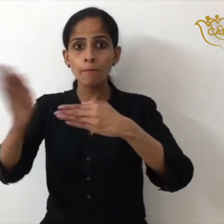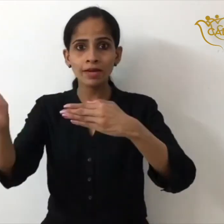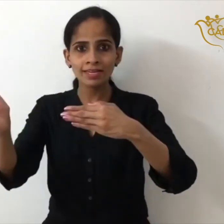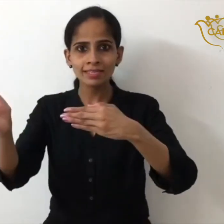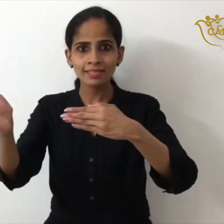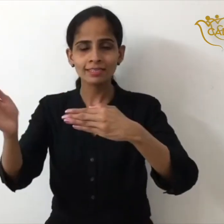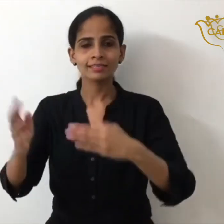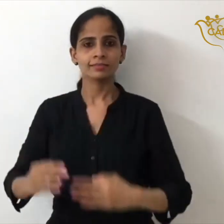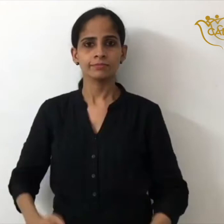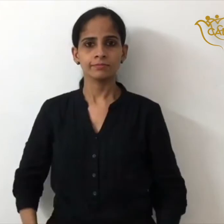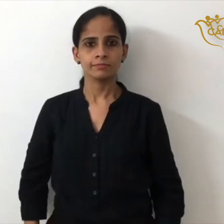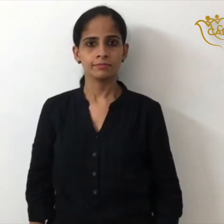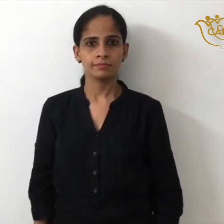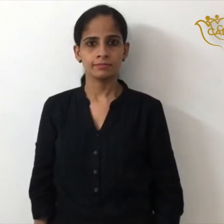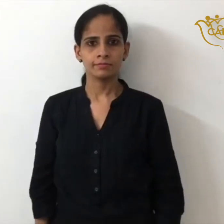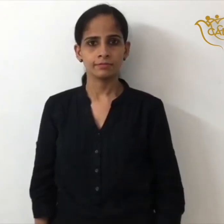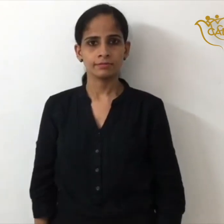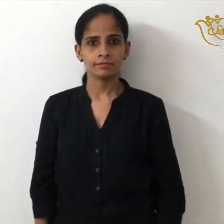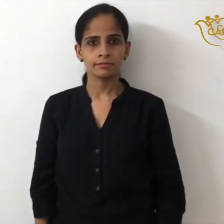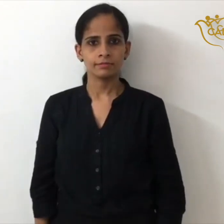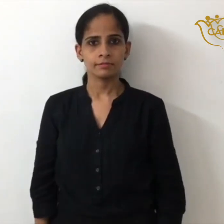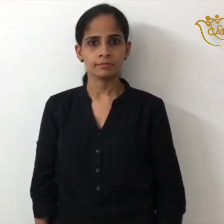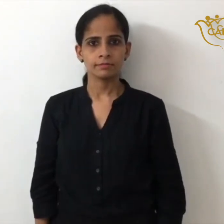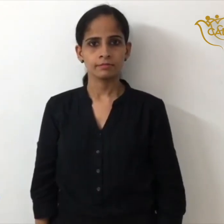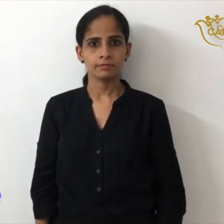open close close